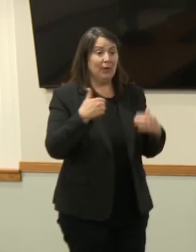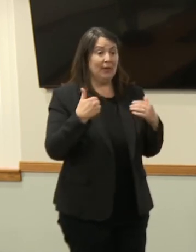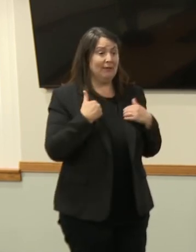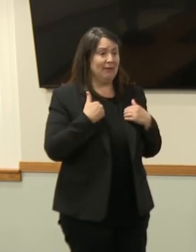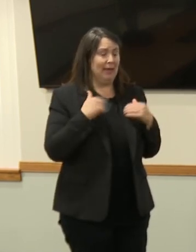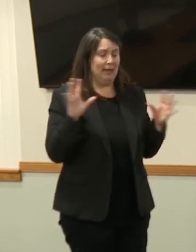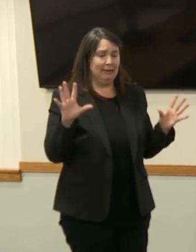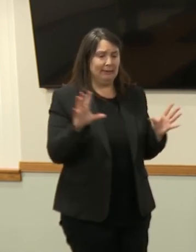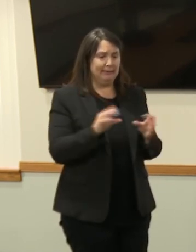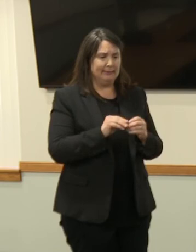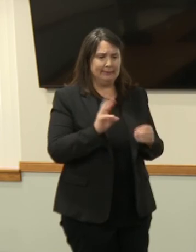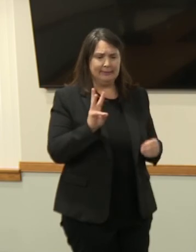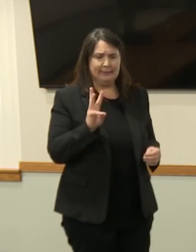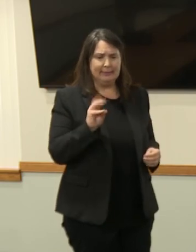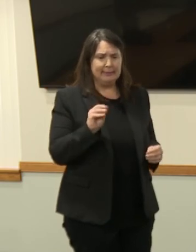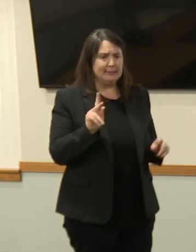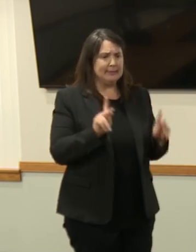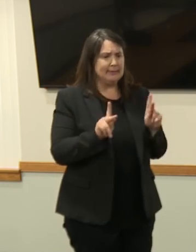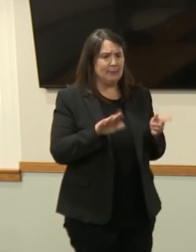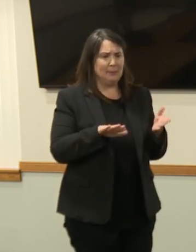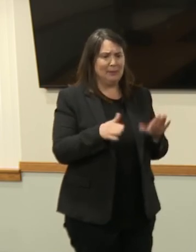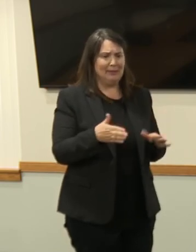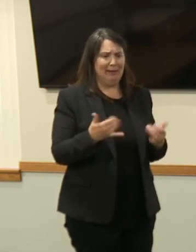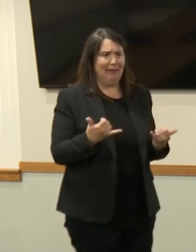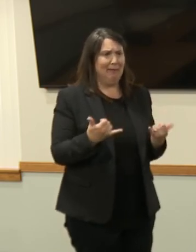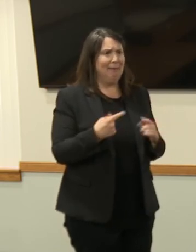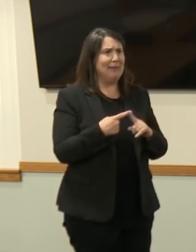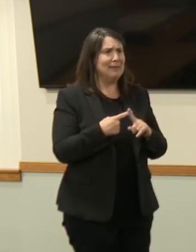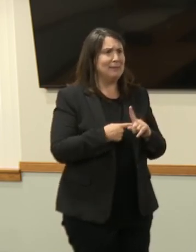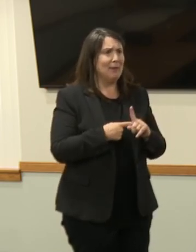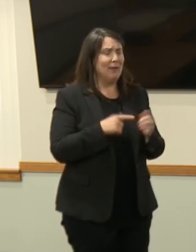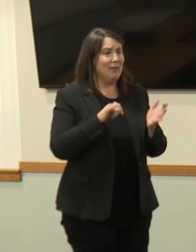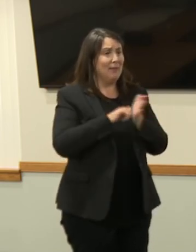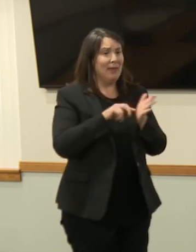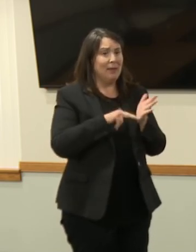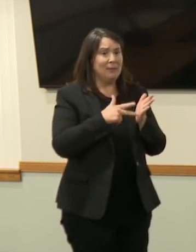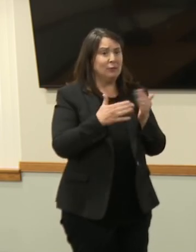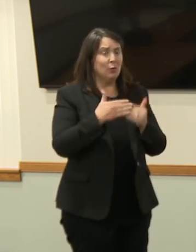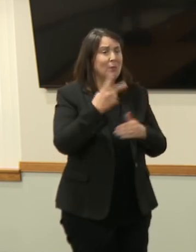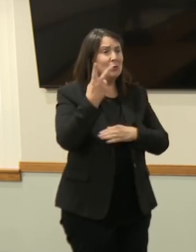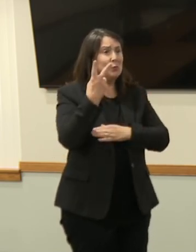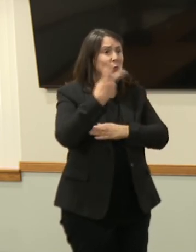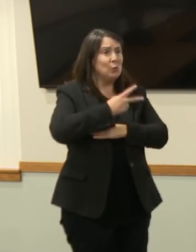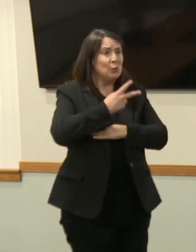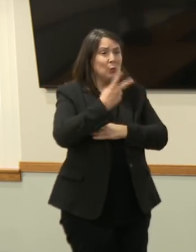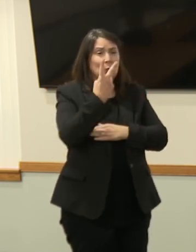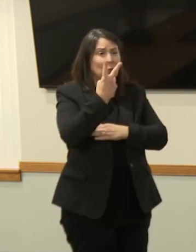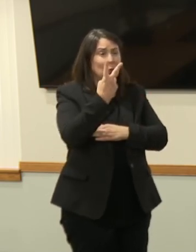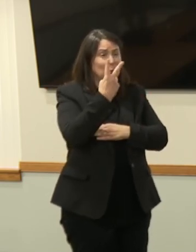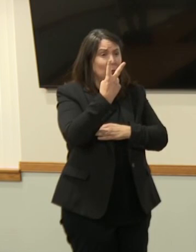60-some deaths this month. That's almost 2 each day. That's shocking.